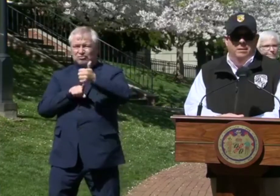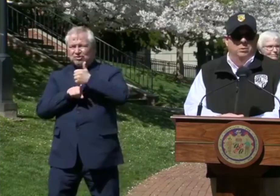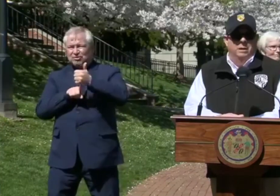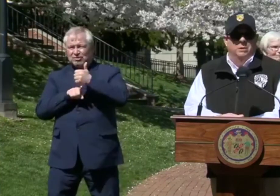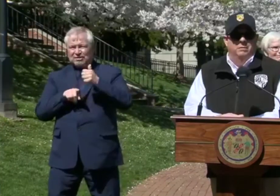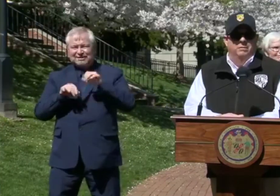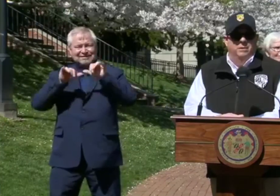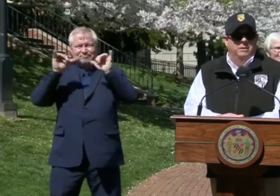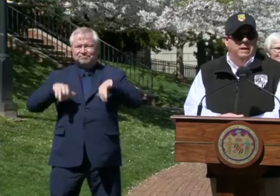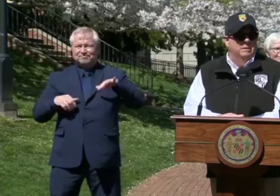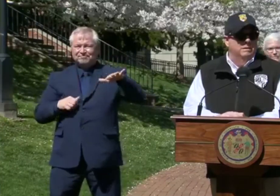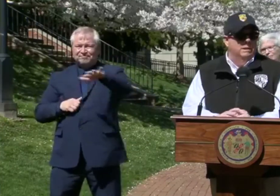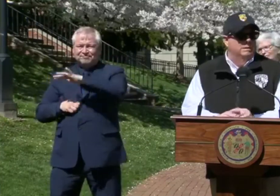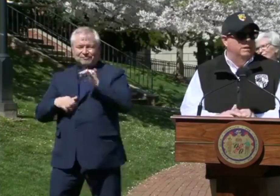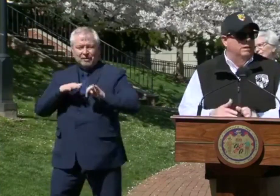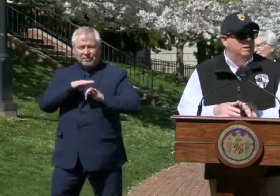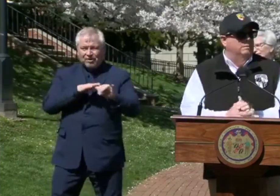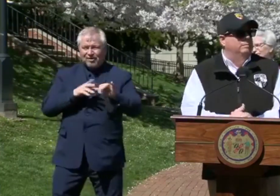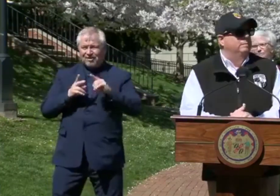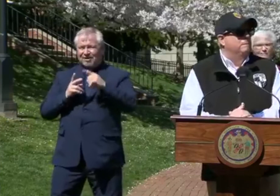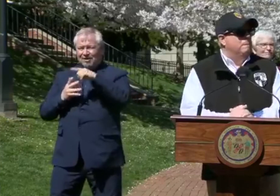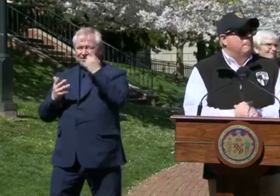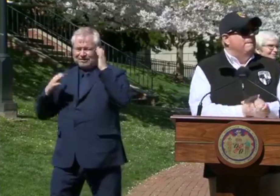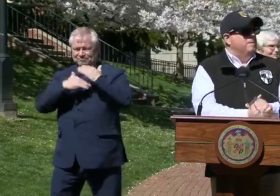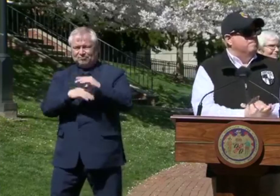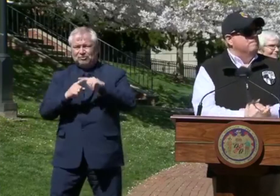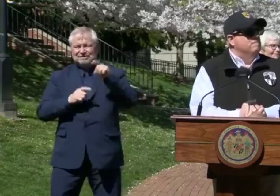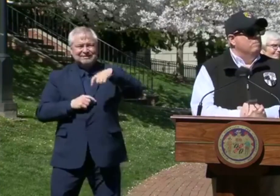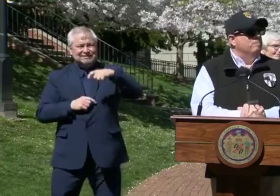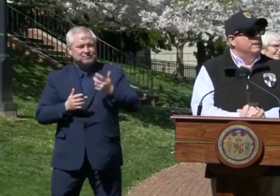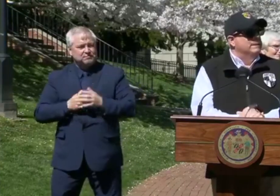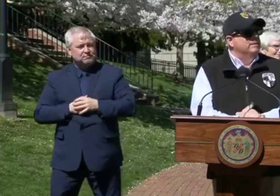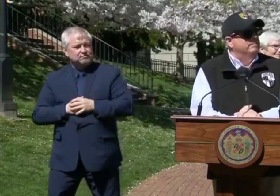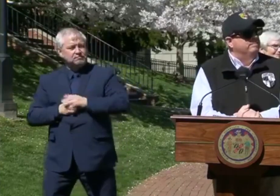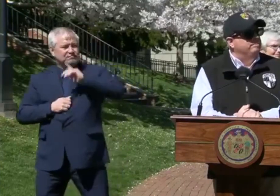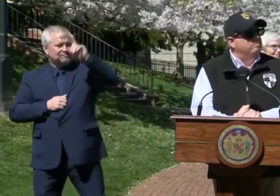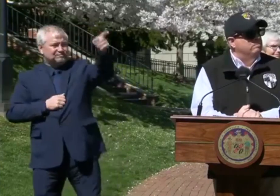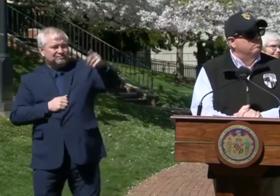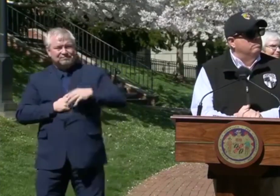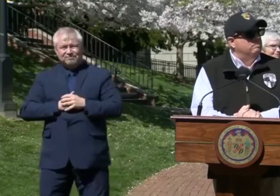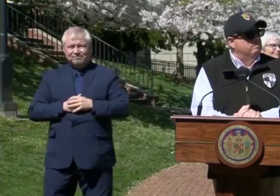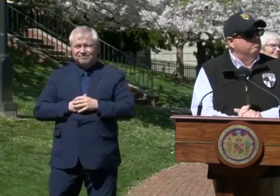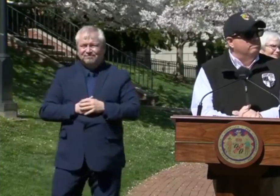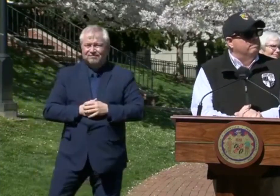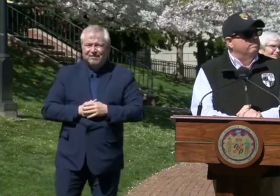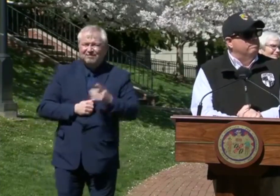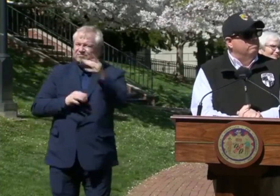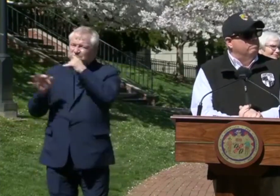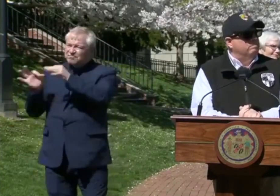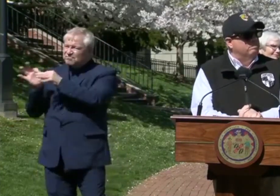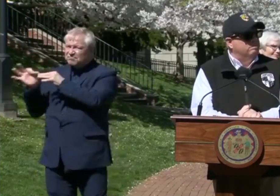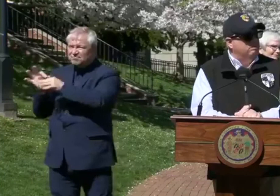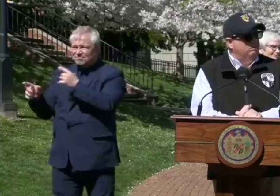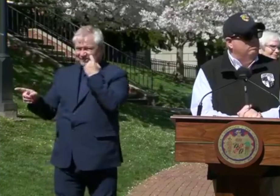and we'll take whatever further actions are necessary. Kate? Governor Hogan, can you elaborate on what Ms. Phillips said, that we are aware of